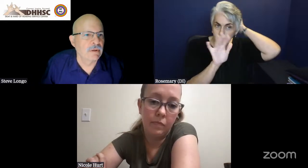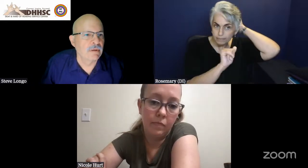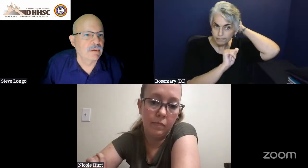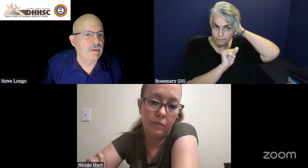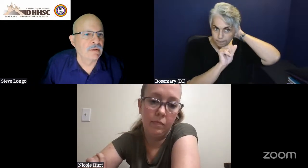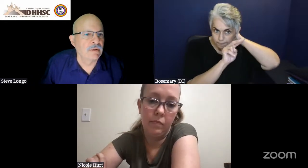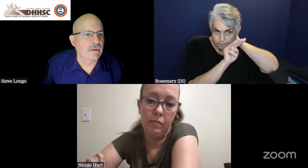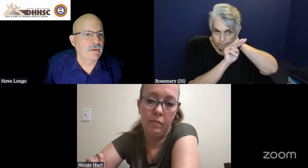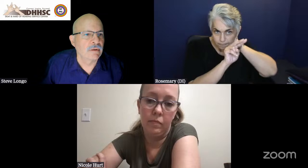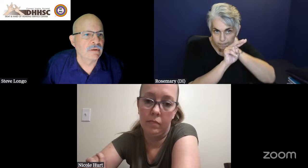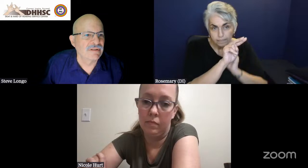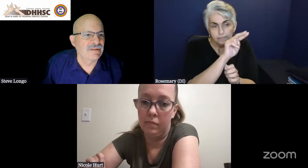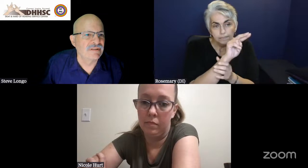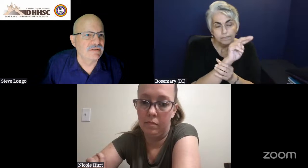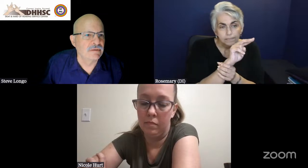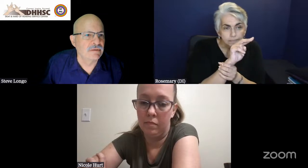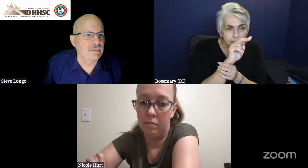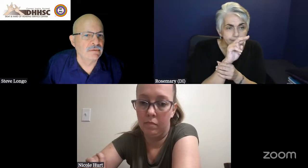Okay.